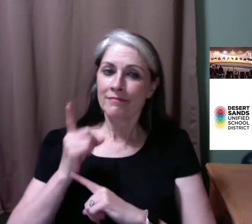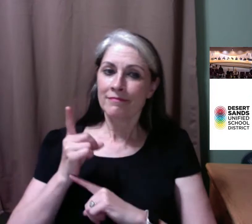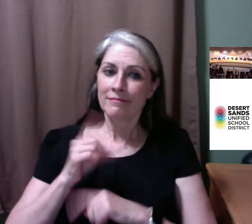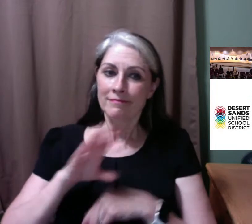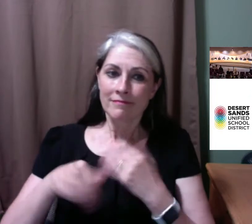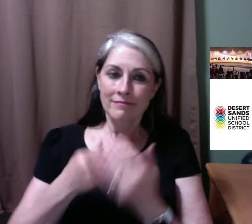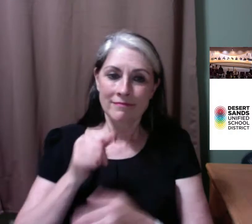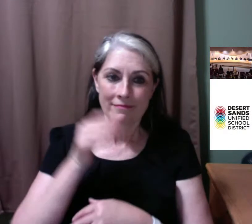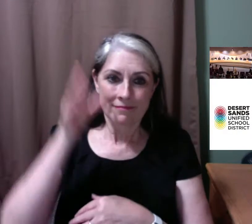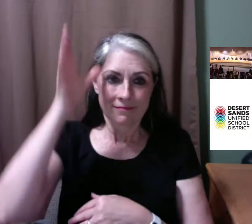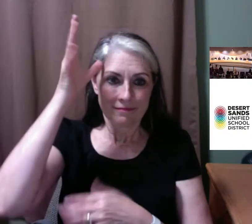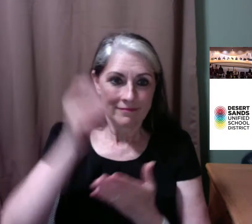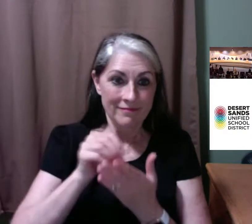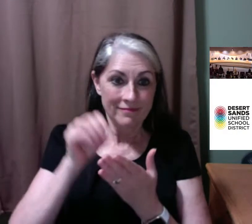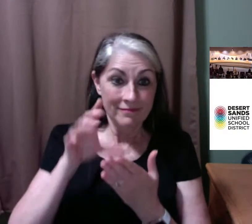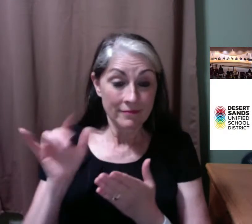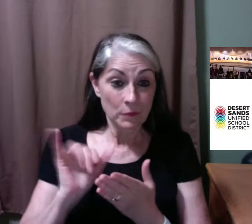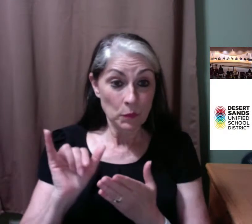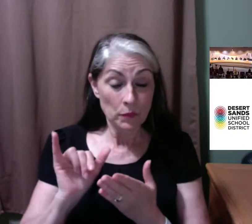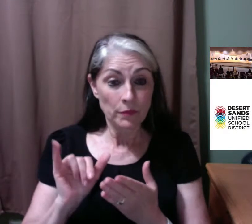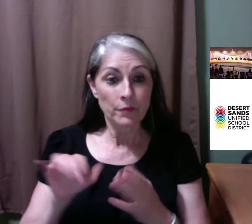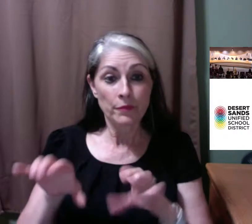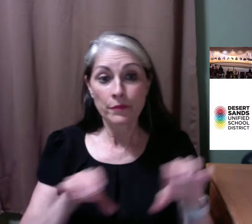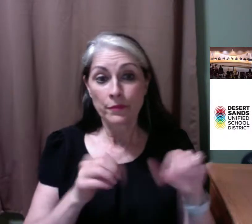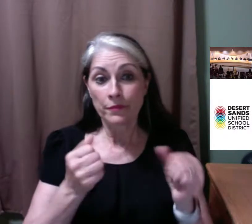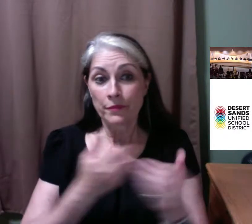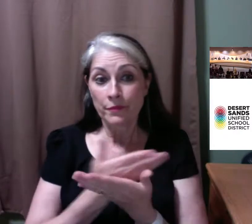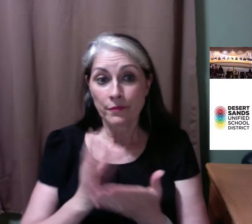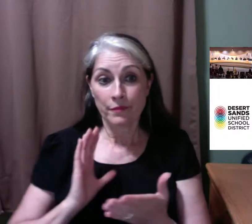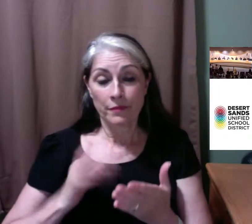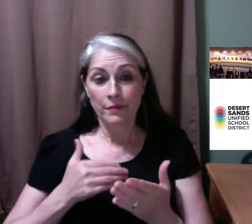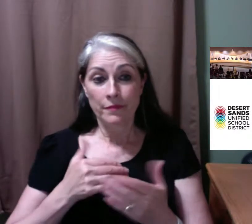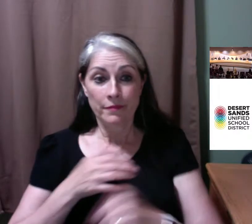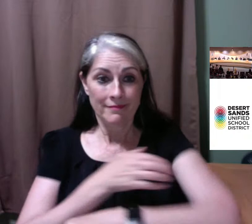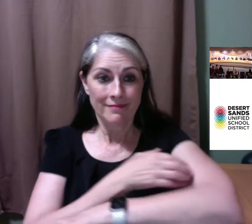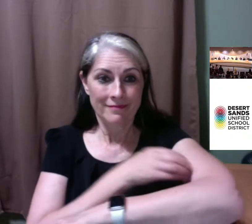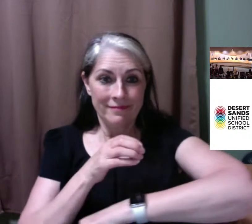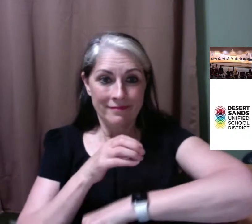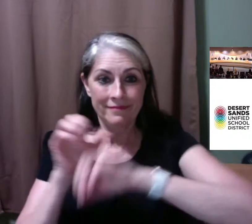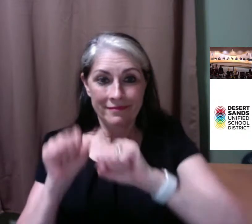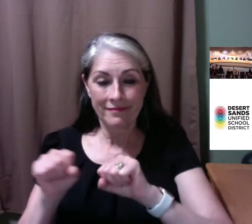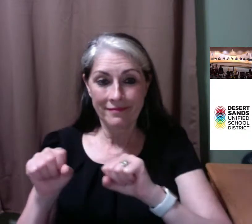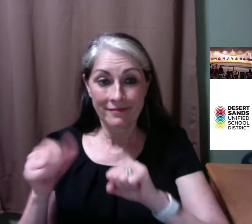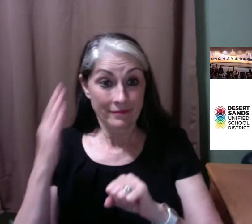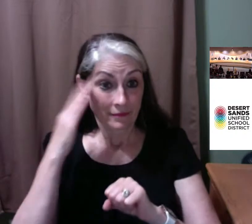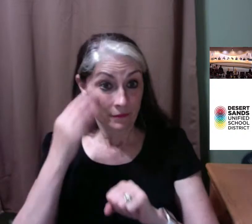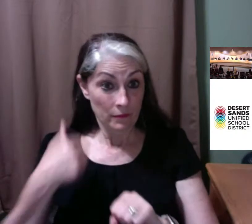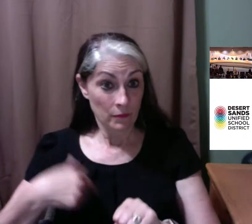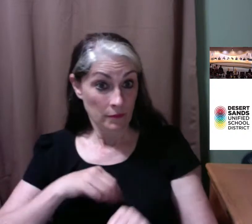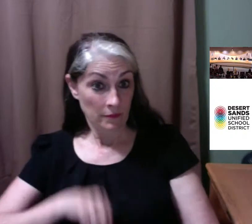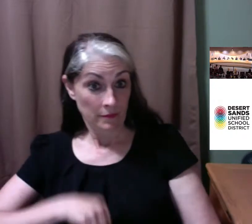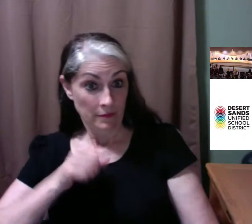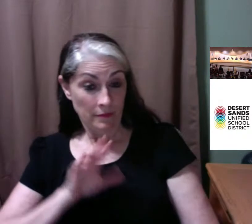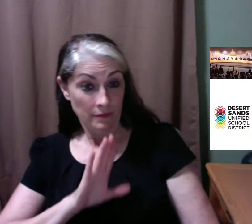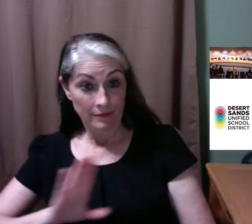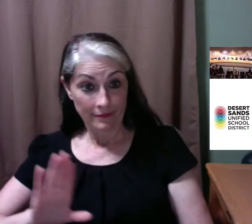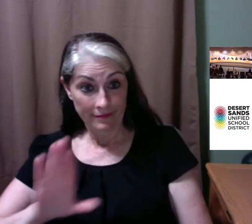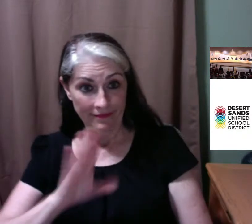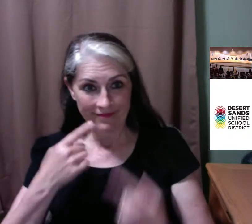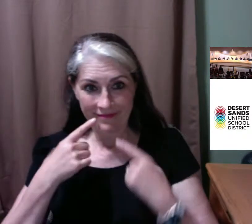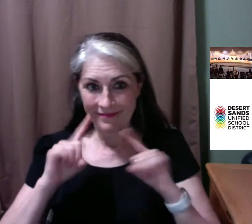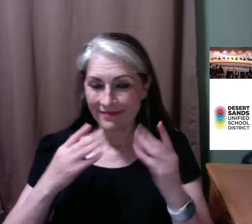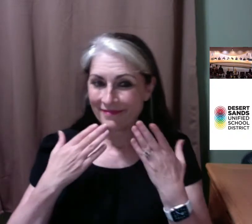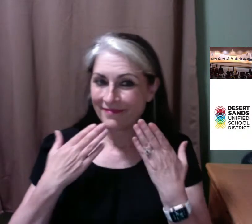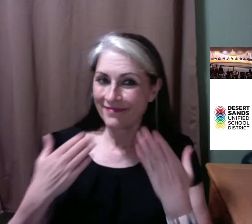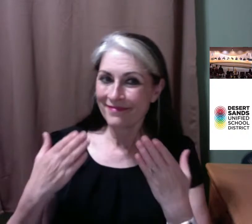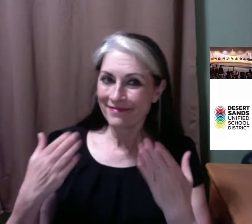these parents and students, and let's do everything in our power to make sure that they know we are proud of their accomplishments. And so thank you,